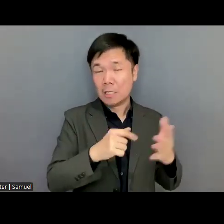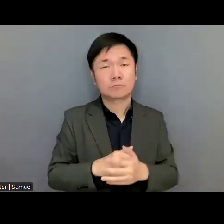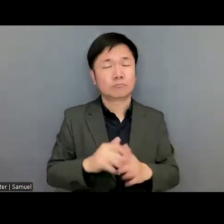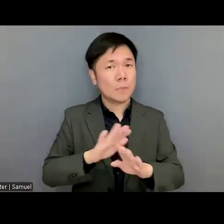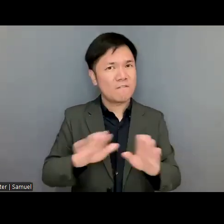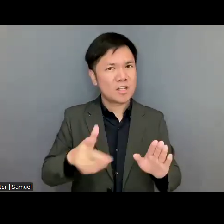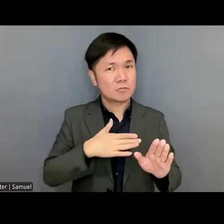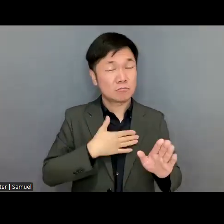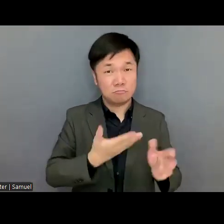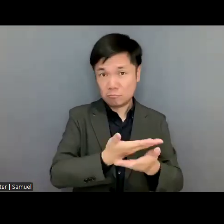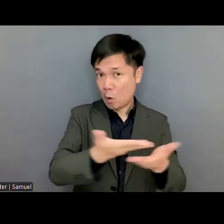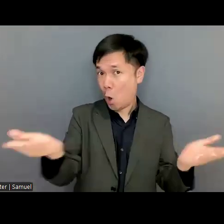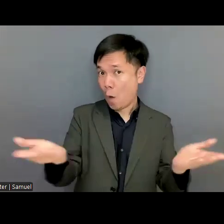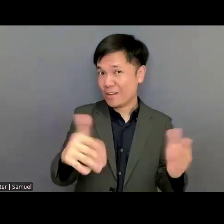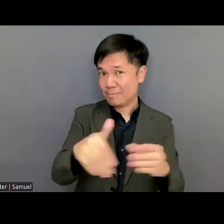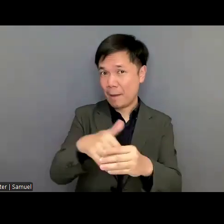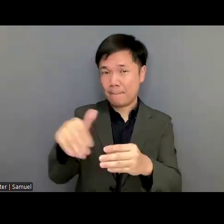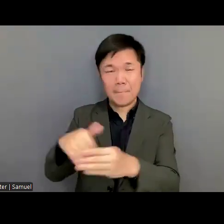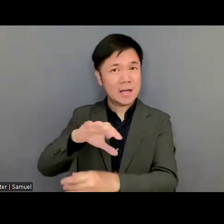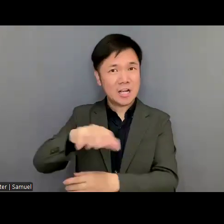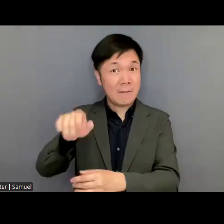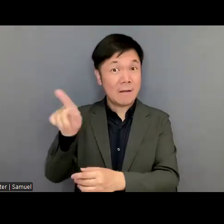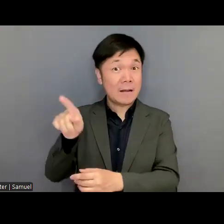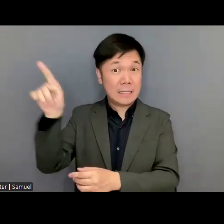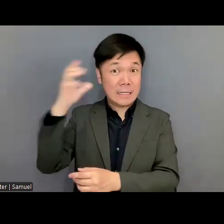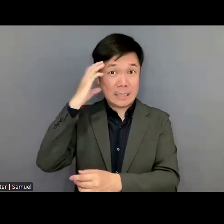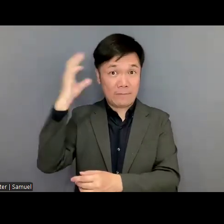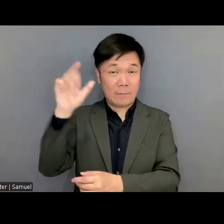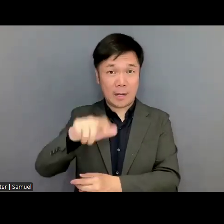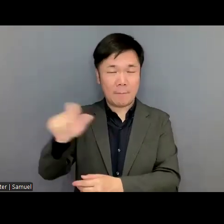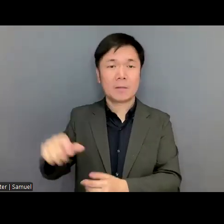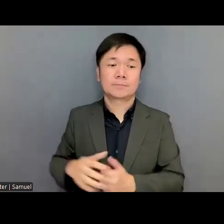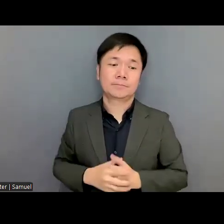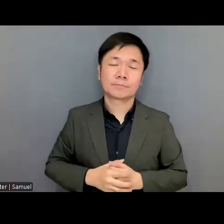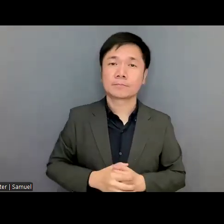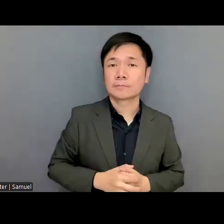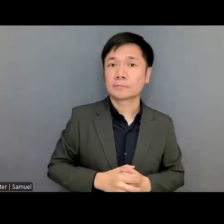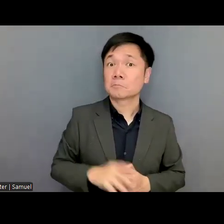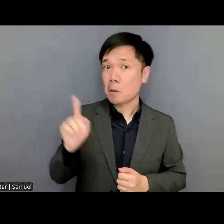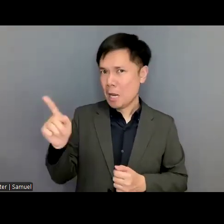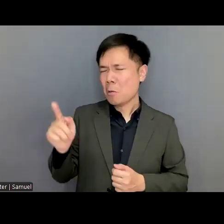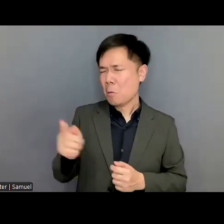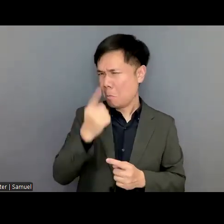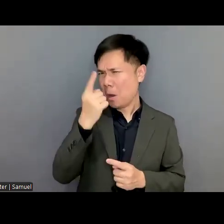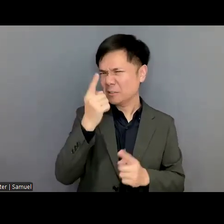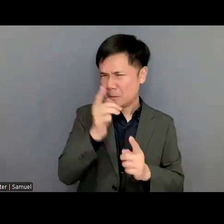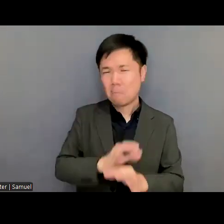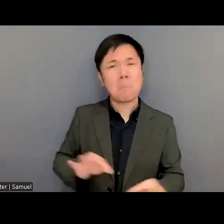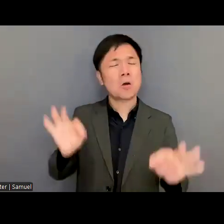to the different member states, including the government of Nepal. So I think that could be one of the entry